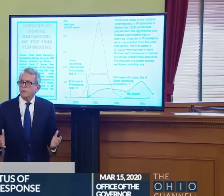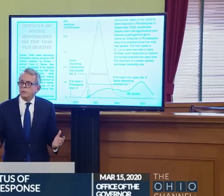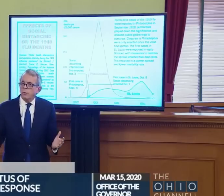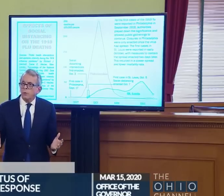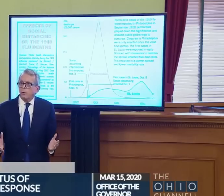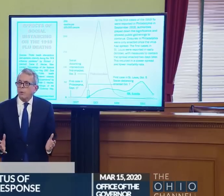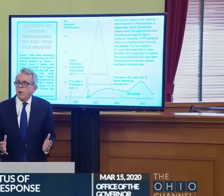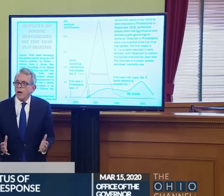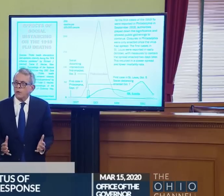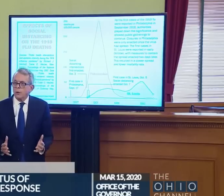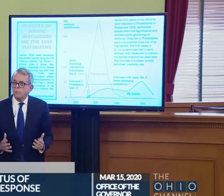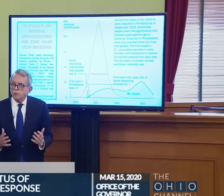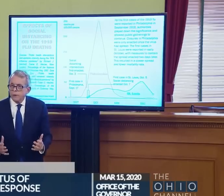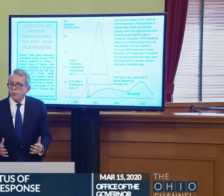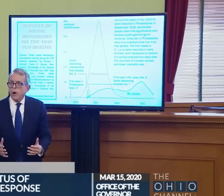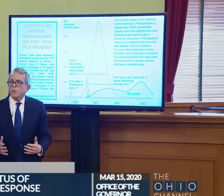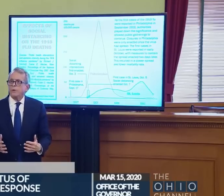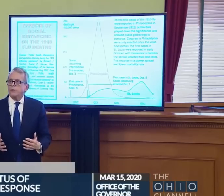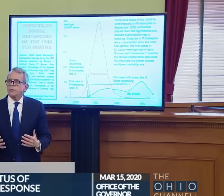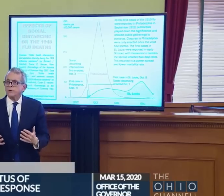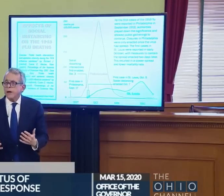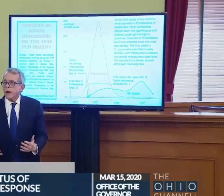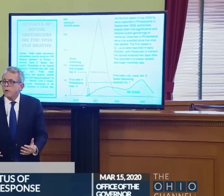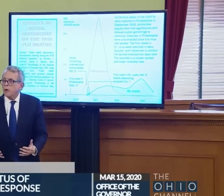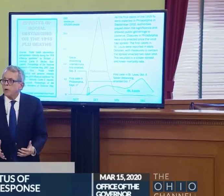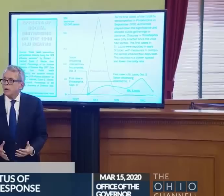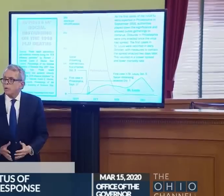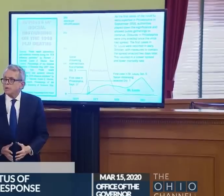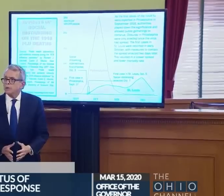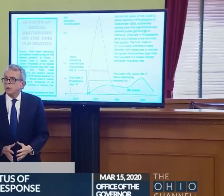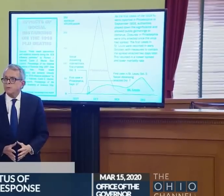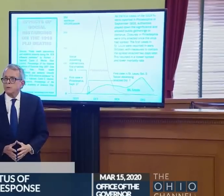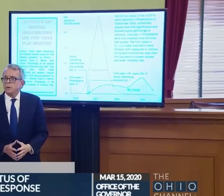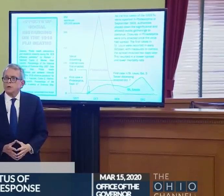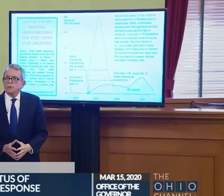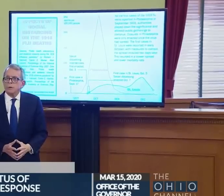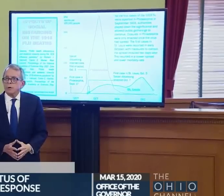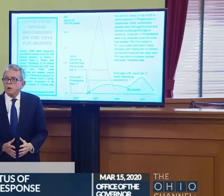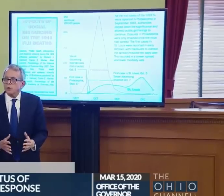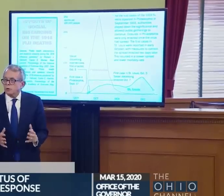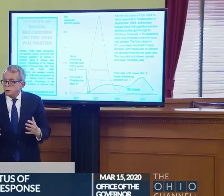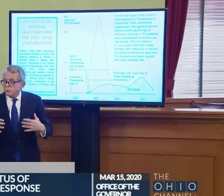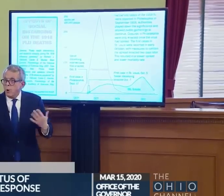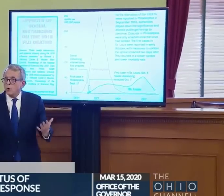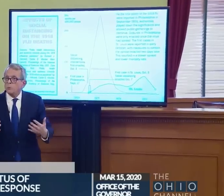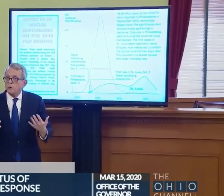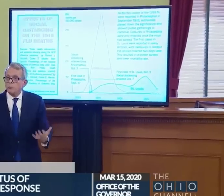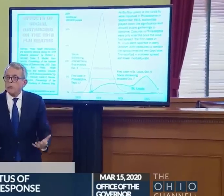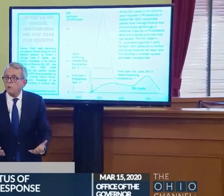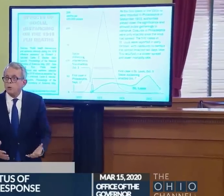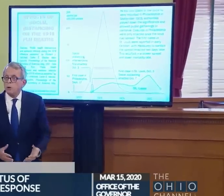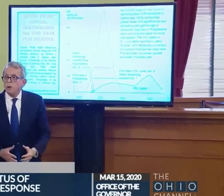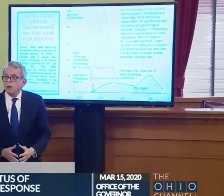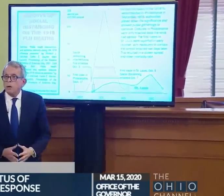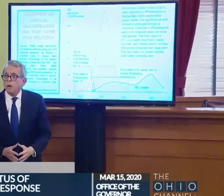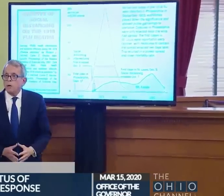asked, why are we moving? Why are we doing this now? We still have a relatively small number of